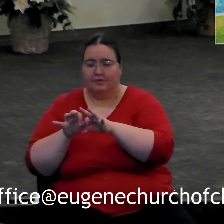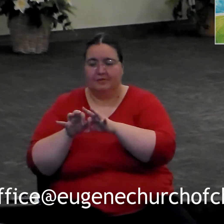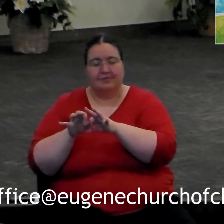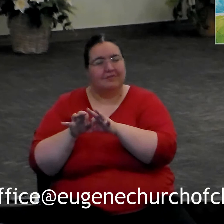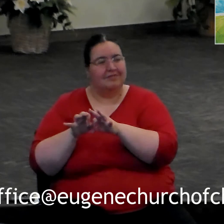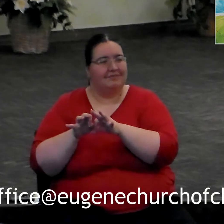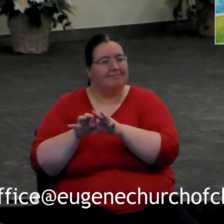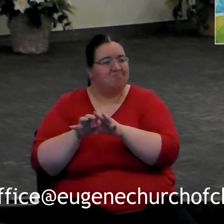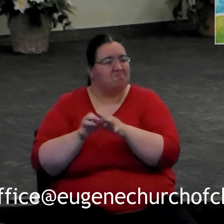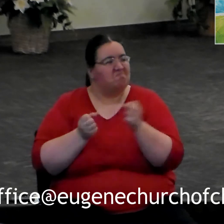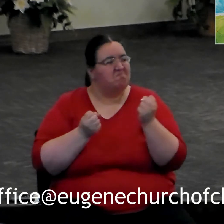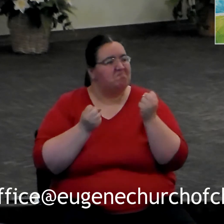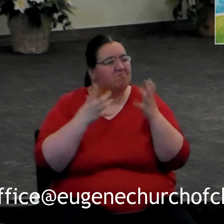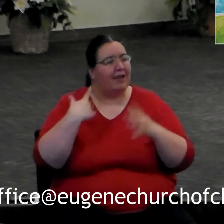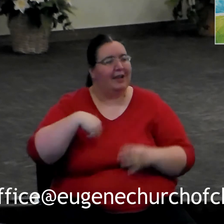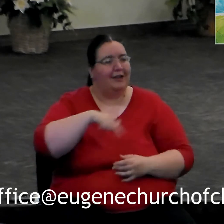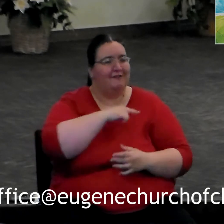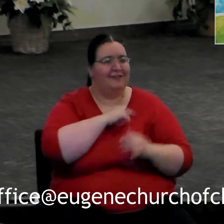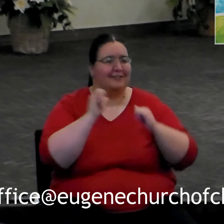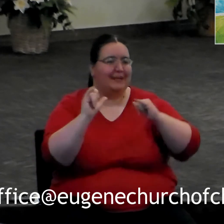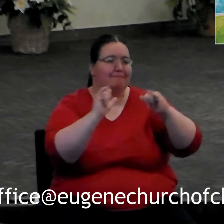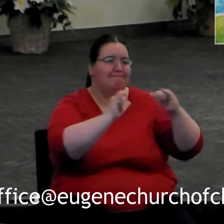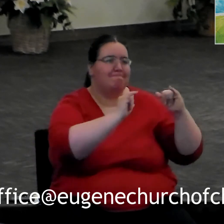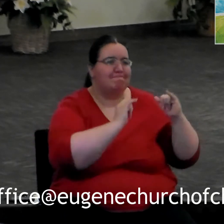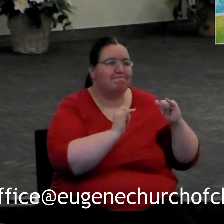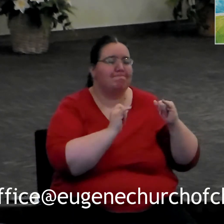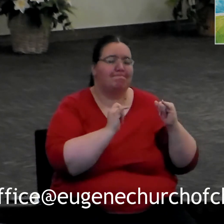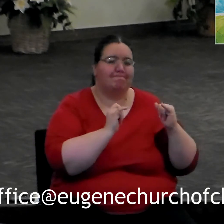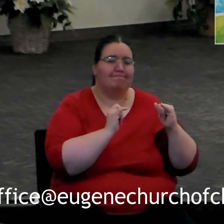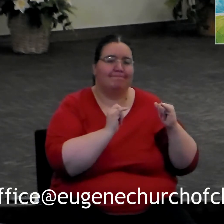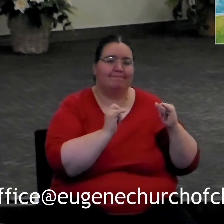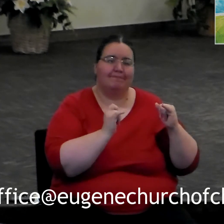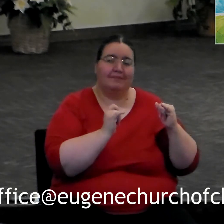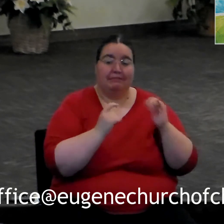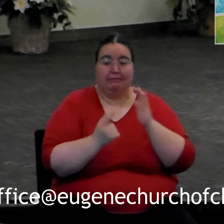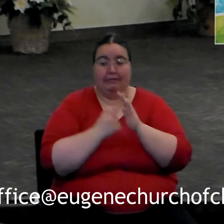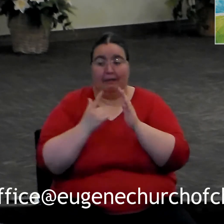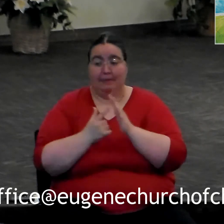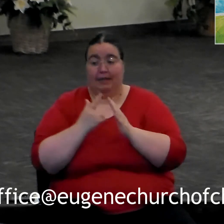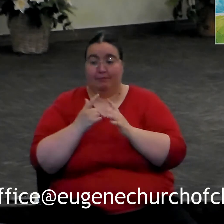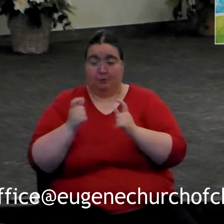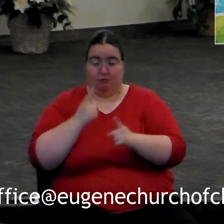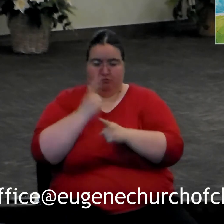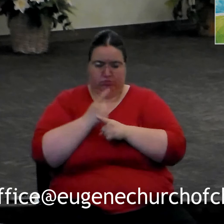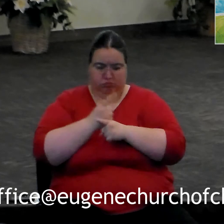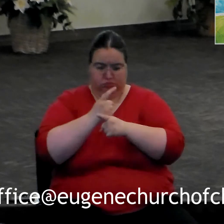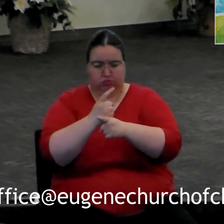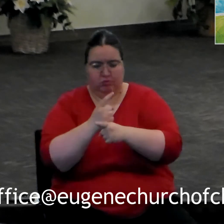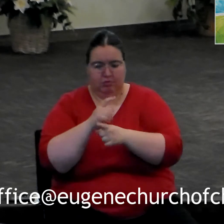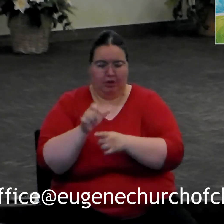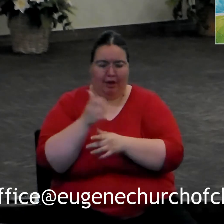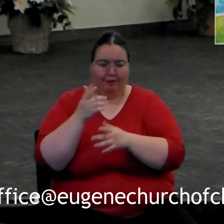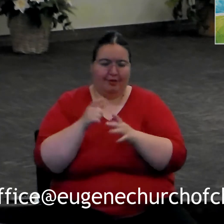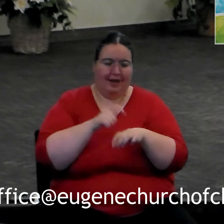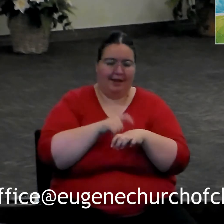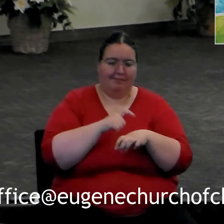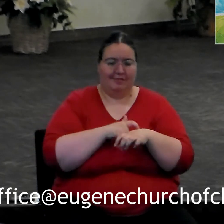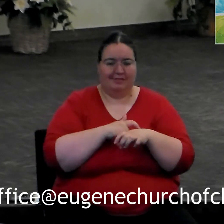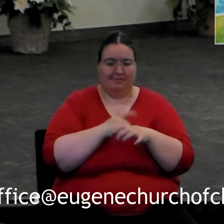have times that we get it right and other times that we get things out of focus. This morning if you would like to tell him for the first time that he